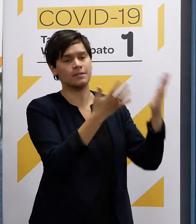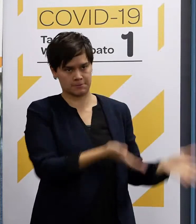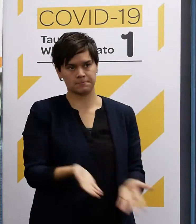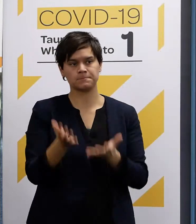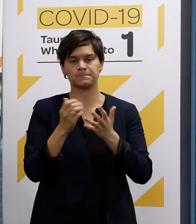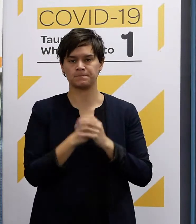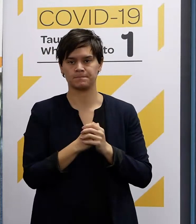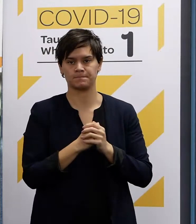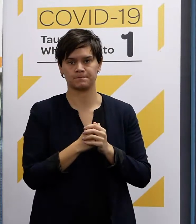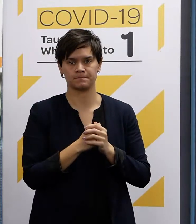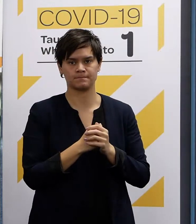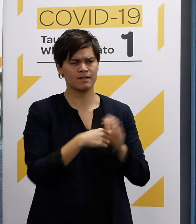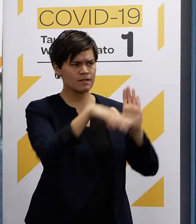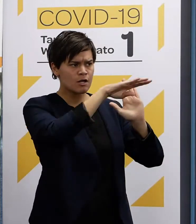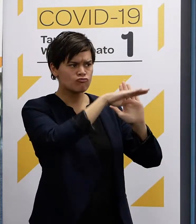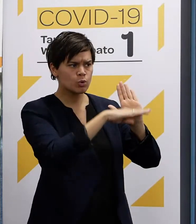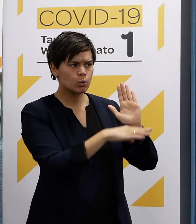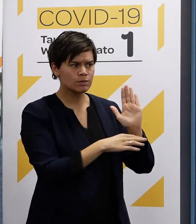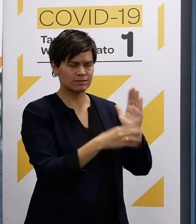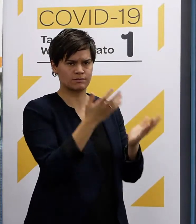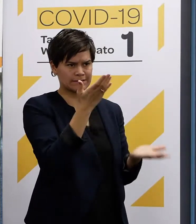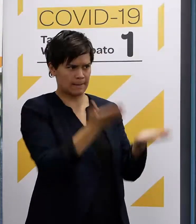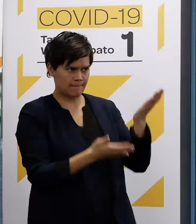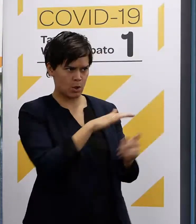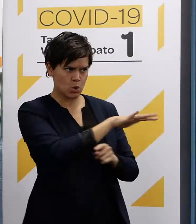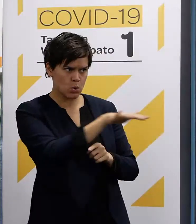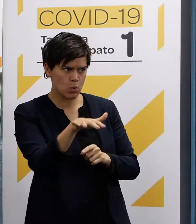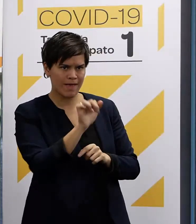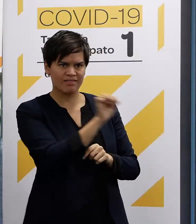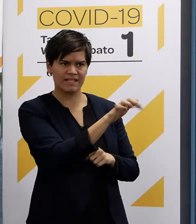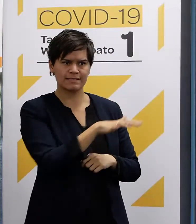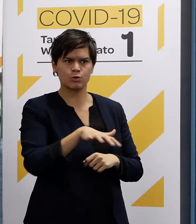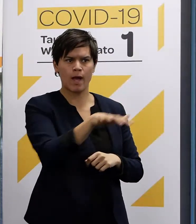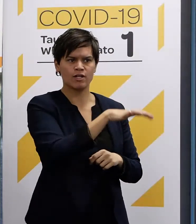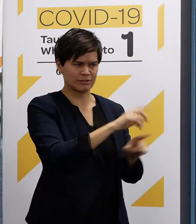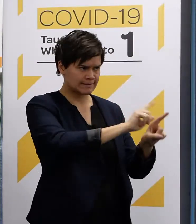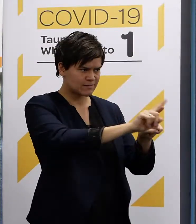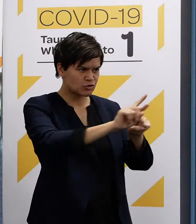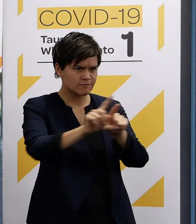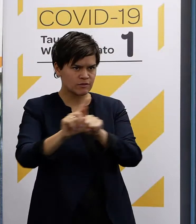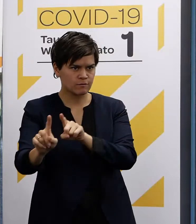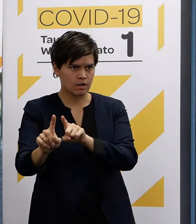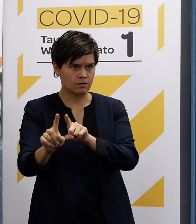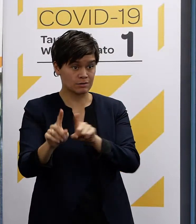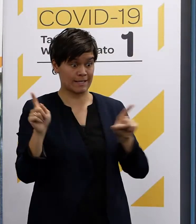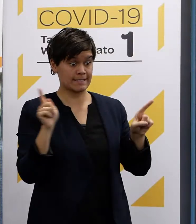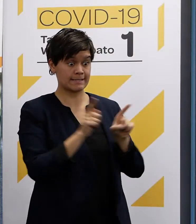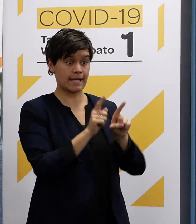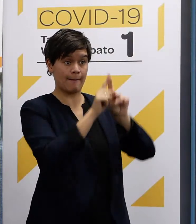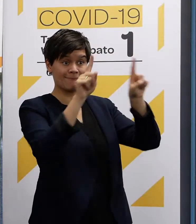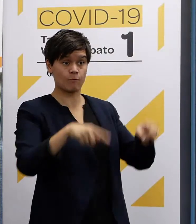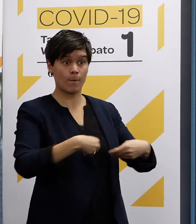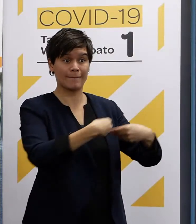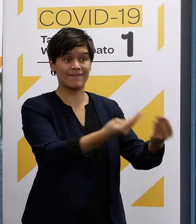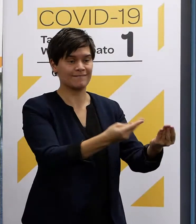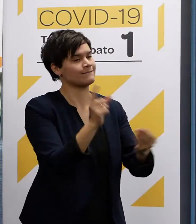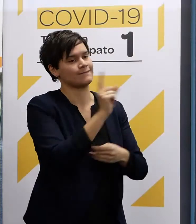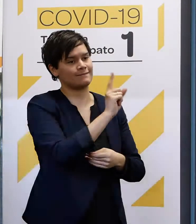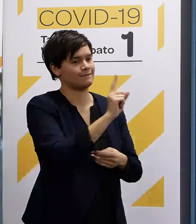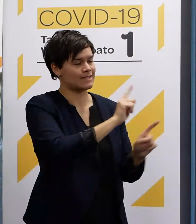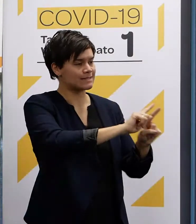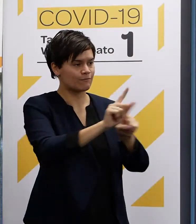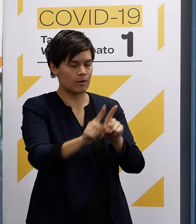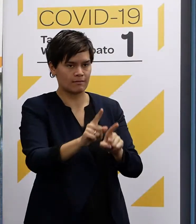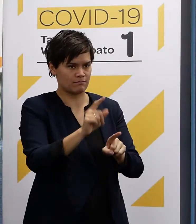protocols were dependent on the type of exemption and, of course, personalised to individual situations. Types